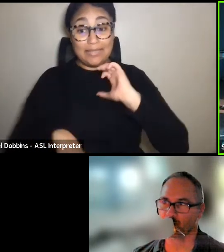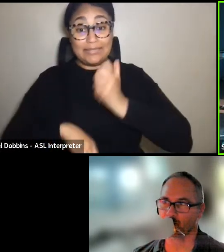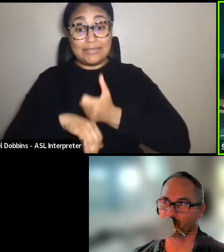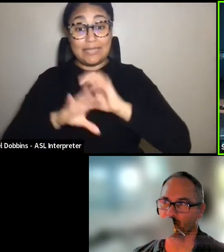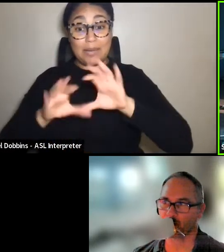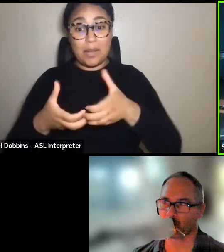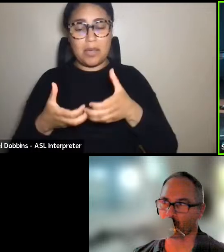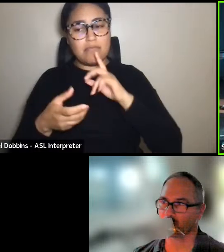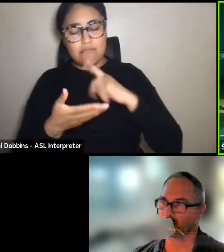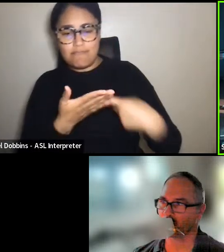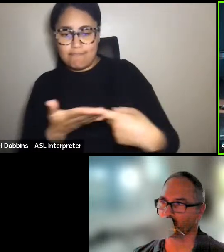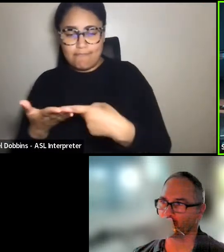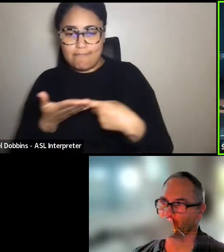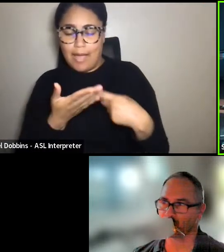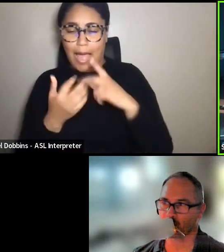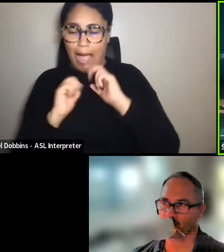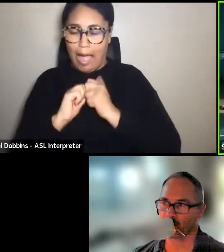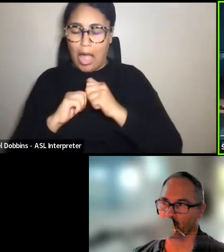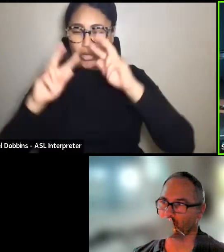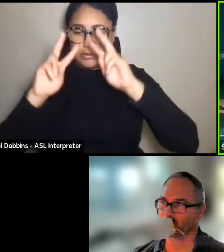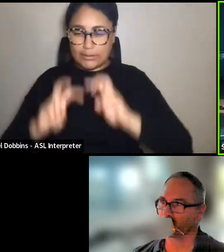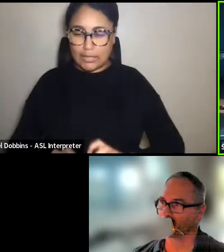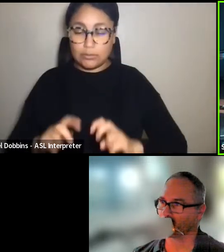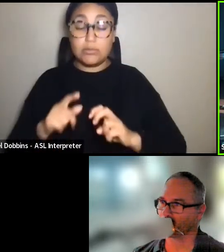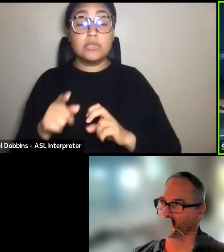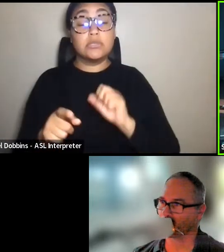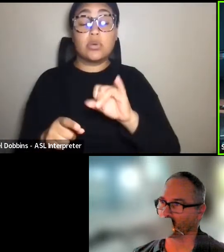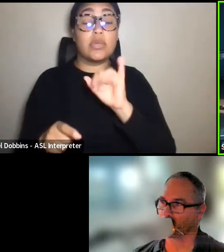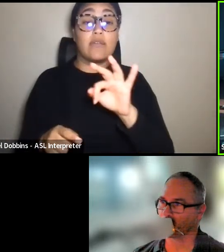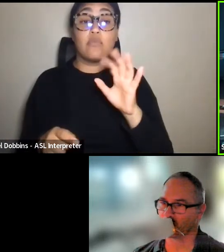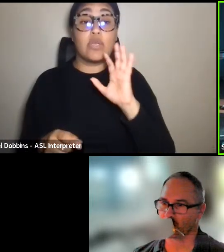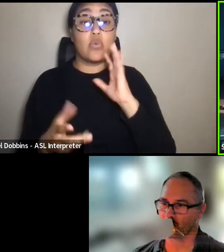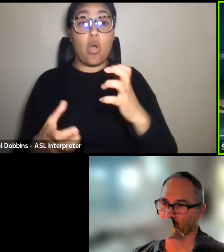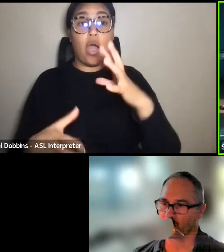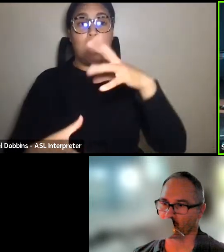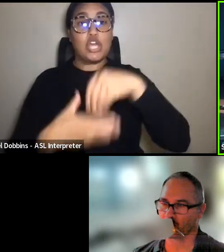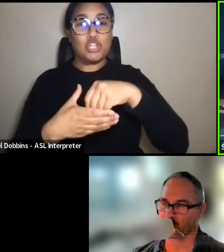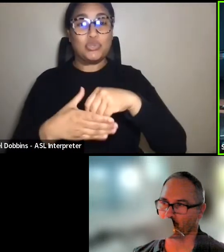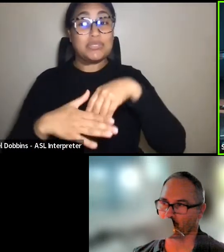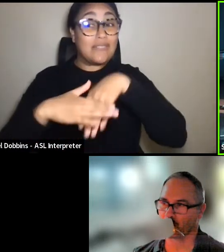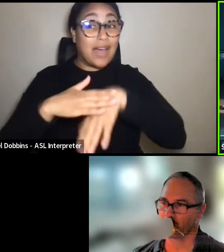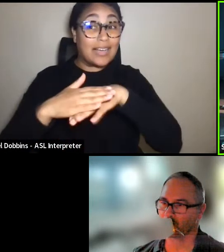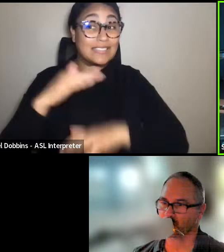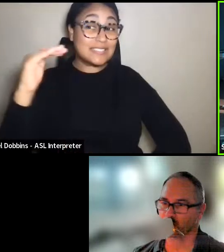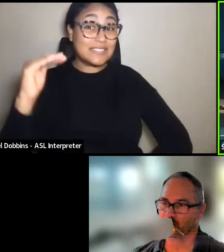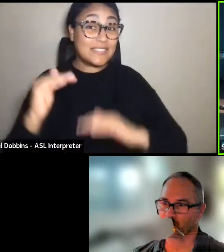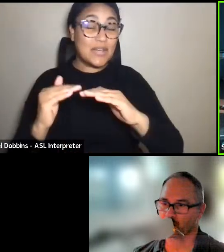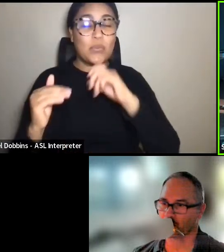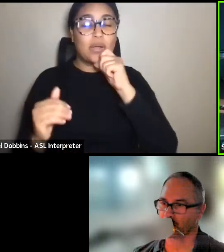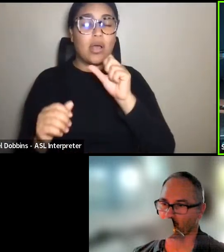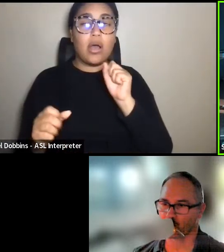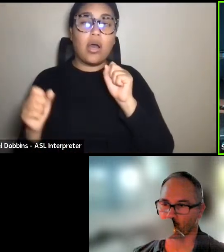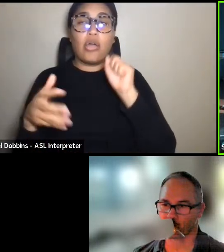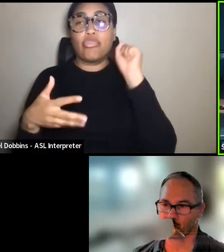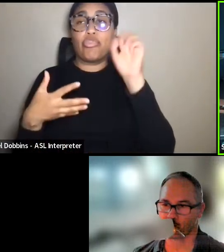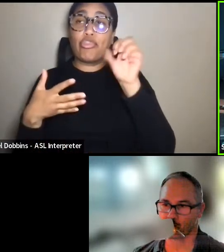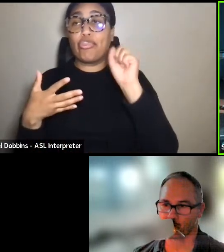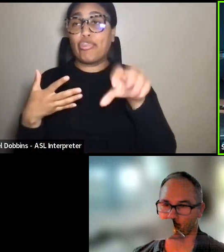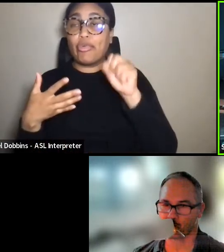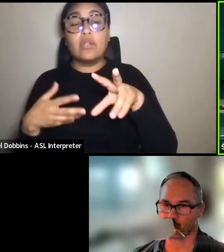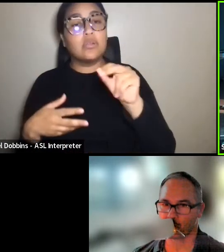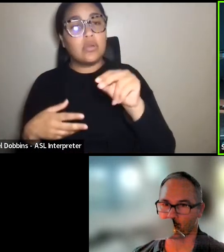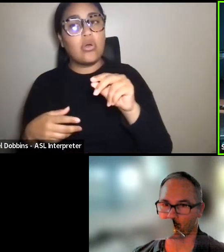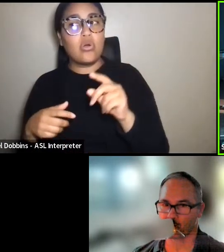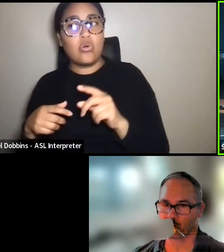to rethink assessments so that when we think about inclusivity and access, it's not just a term we throw out. Mhm. Like the assignment from